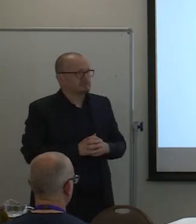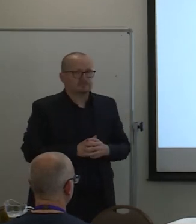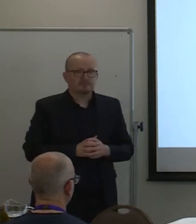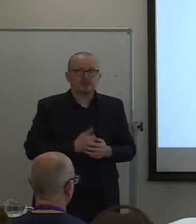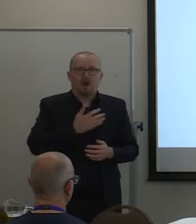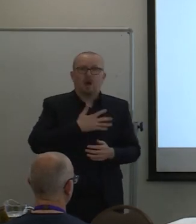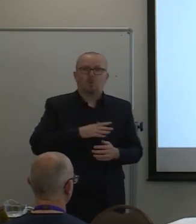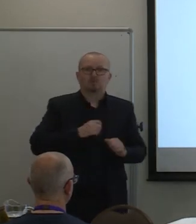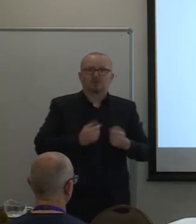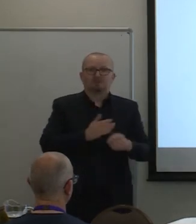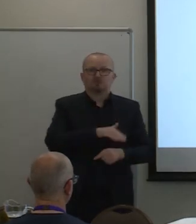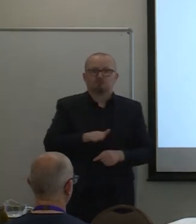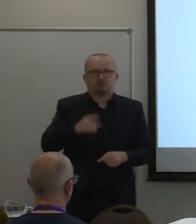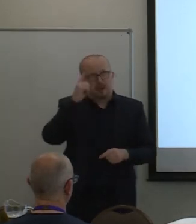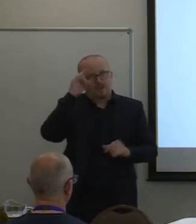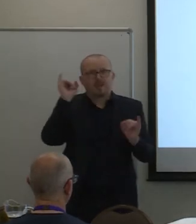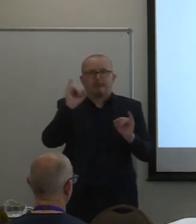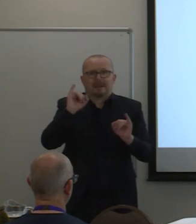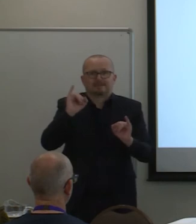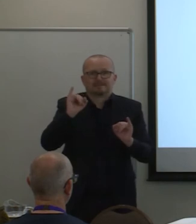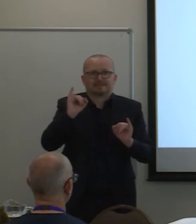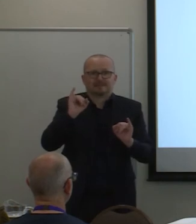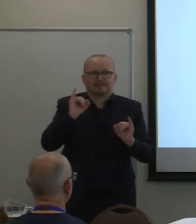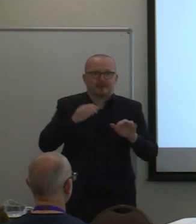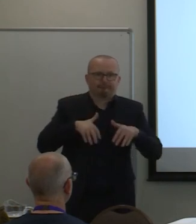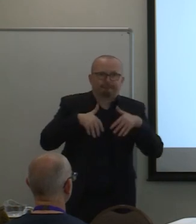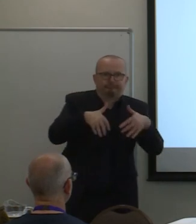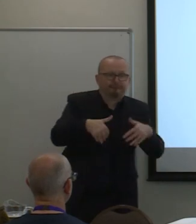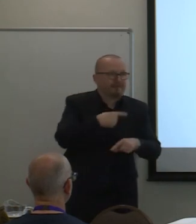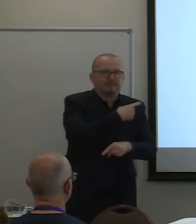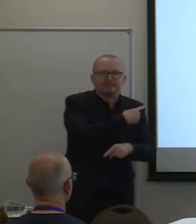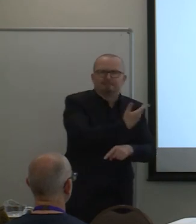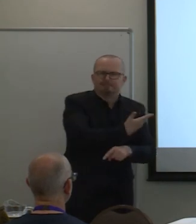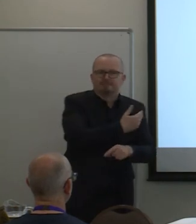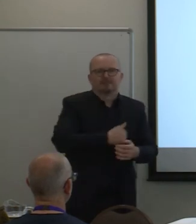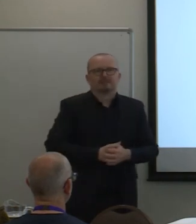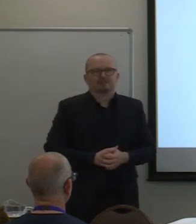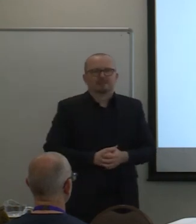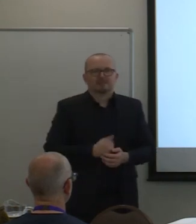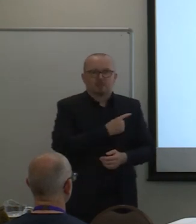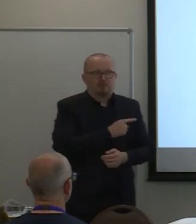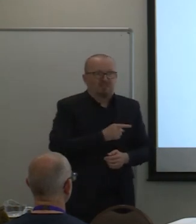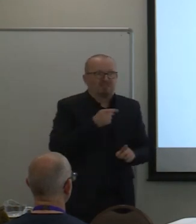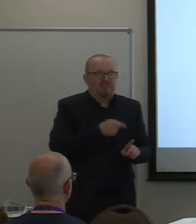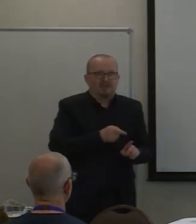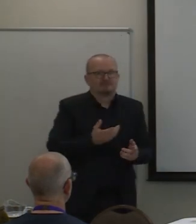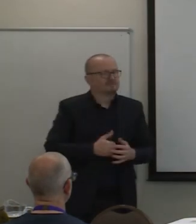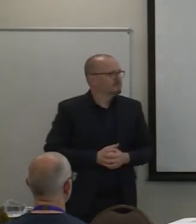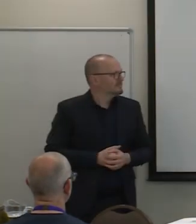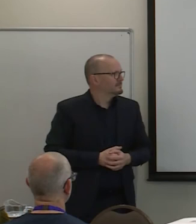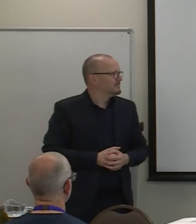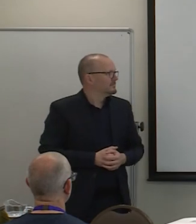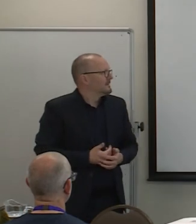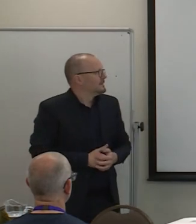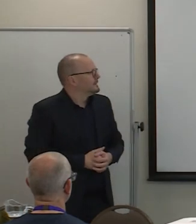frankly. Digitise an old dodgy bat in such a way that it looks that cool it gives people the willies. Because why not? I